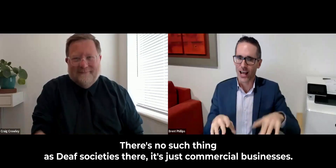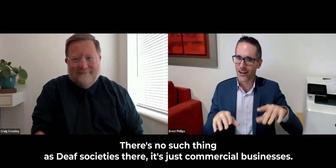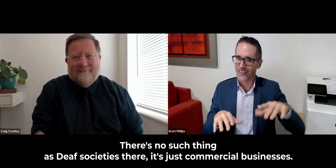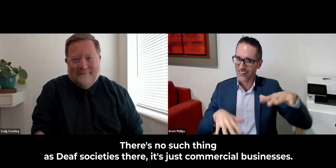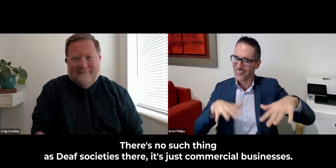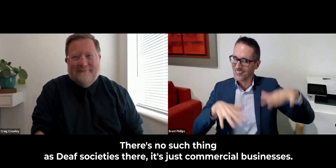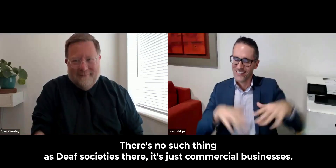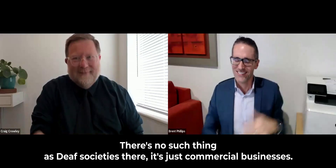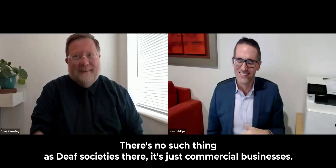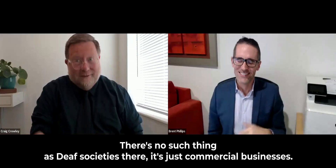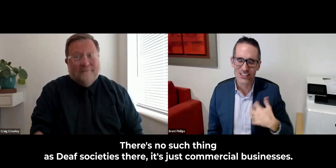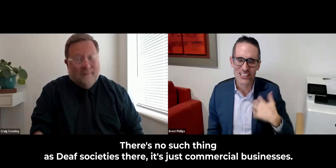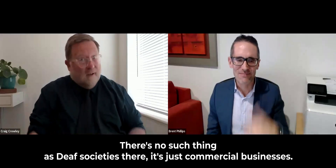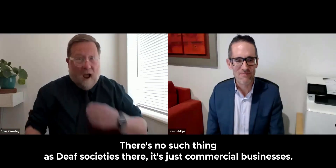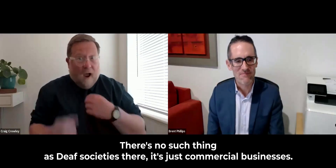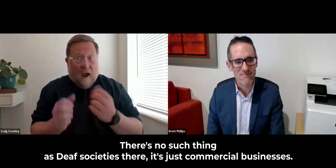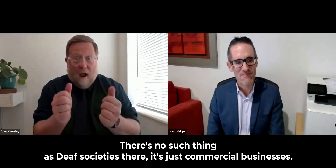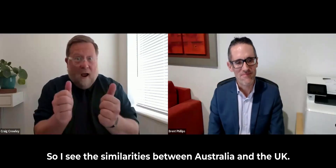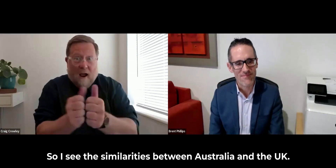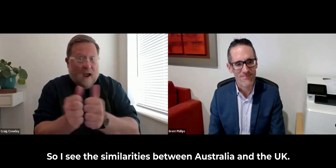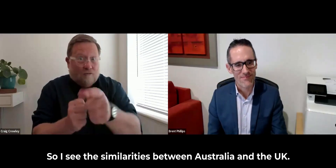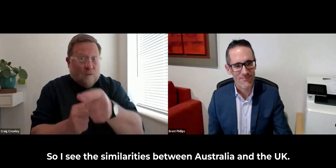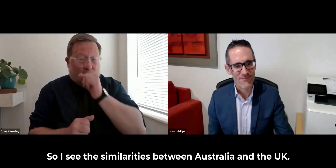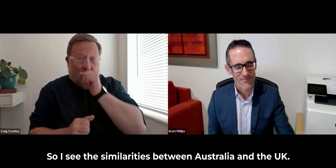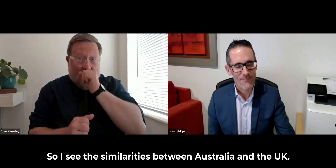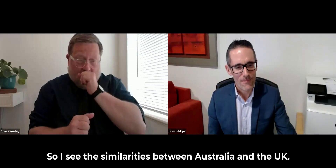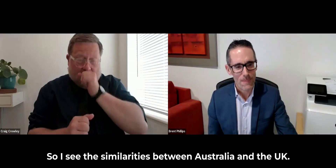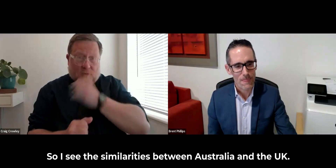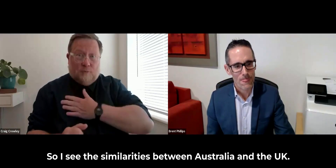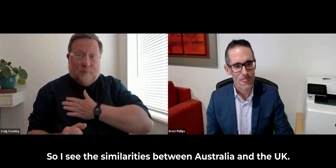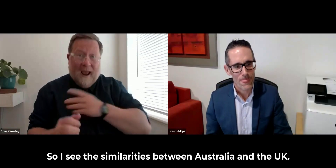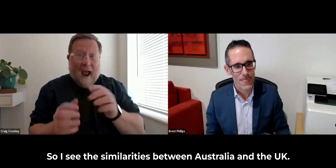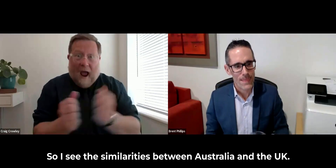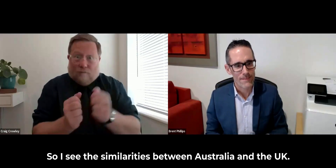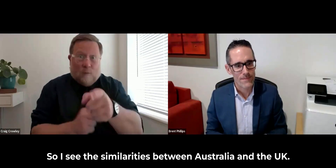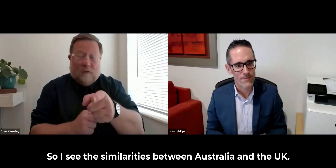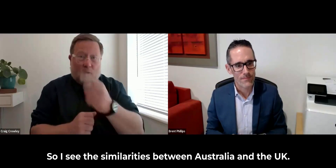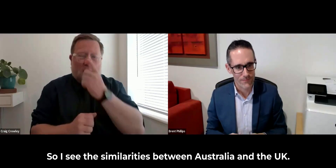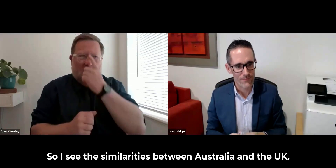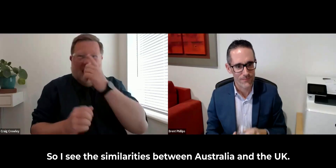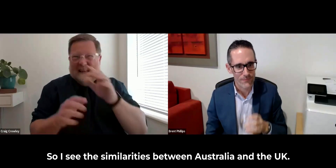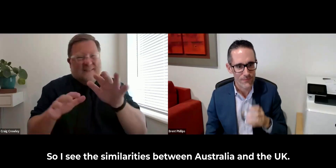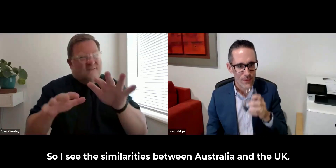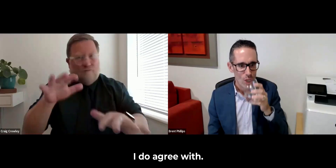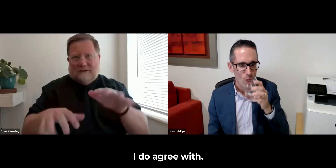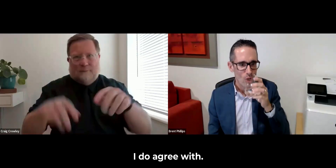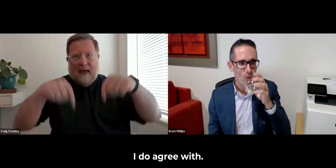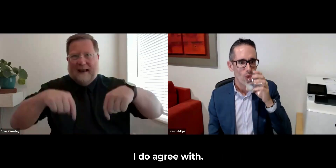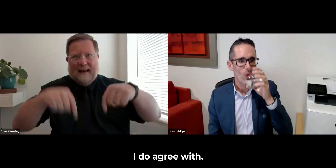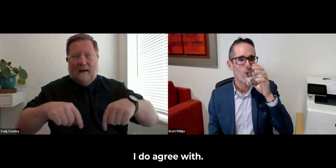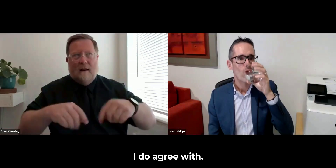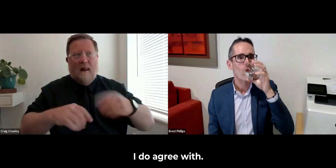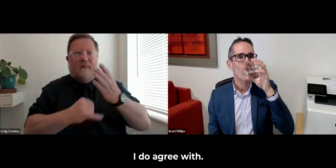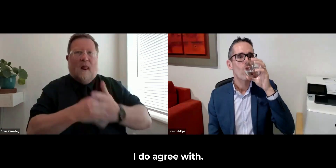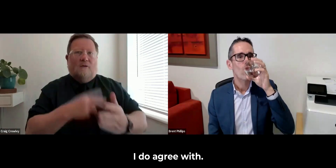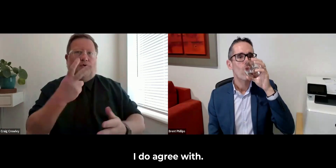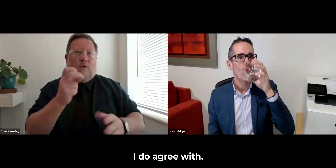just commercial businesses. So I see the similarities between Australia and the UK. I do agree with you. It's